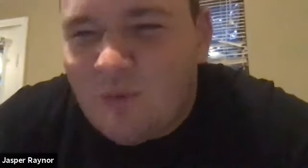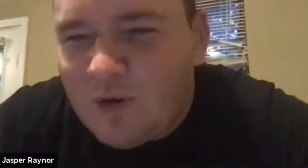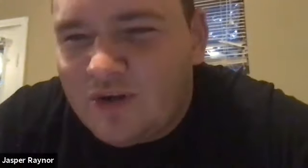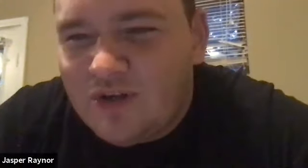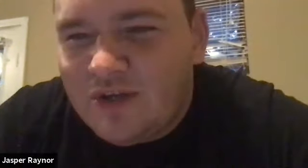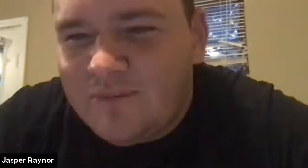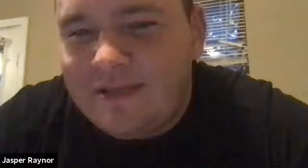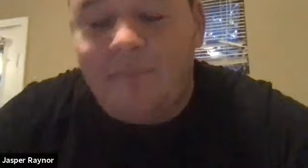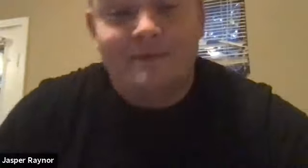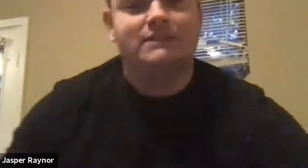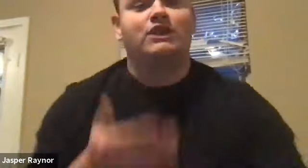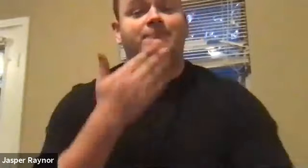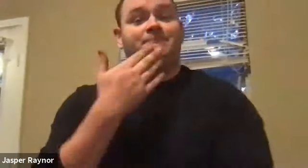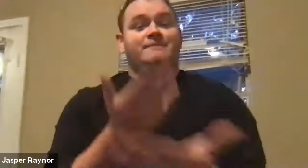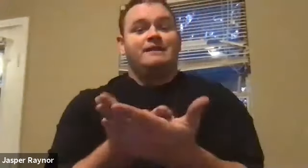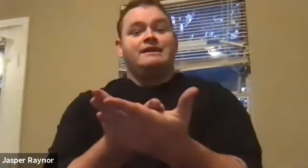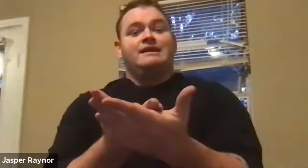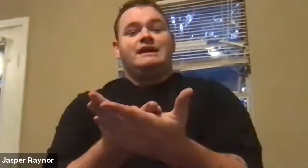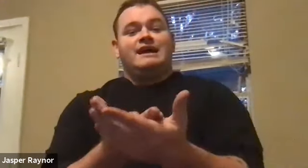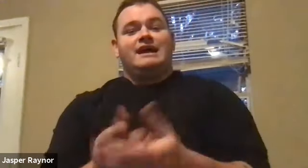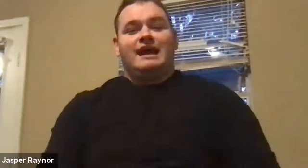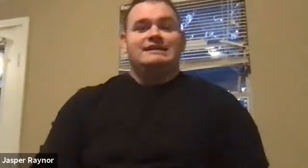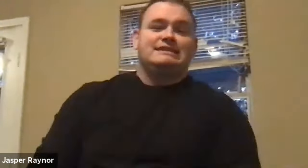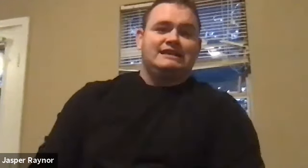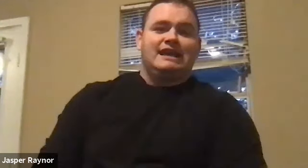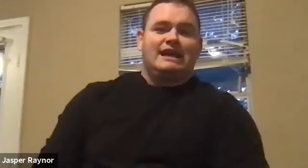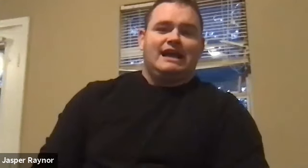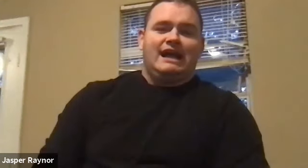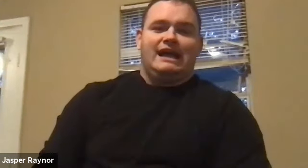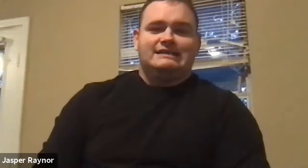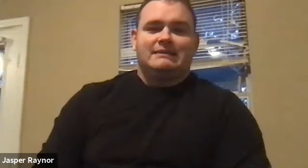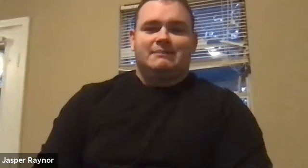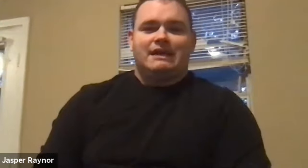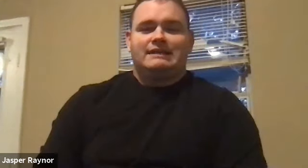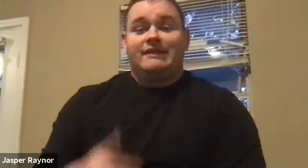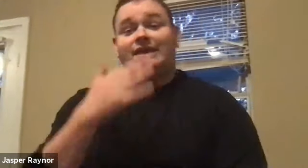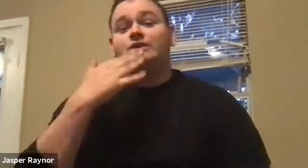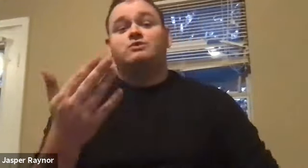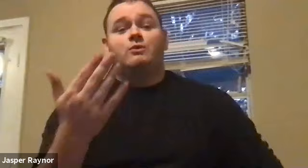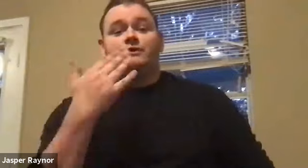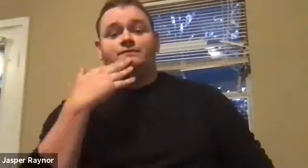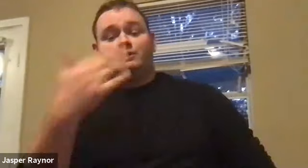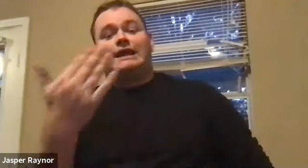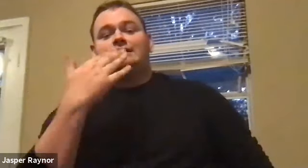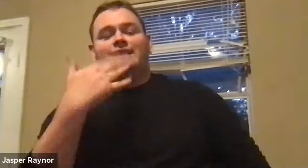word earlier. Yeah. this Thank is you good. is without it. It's just the one hand. I skipped bad. Yeah. Thank you is one word. One hand. Thank